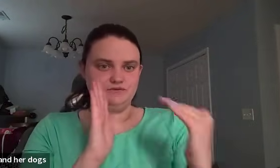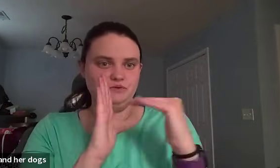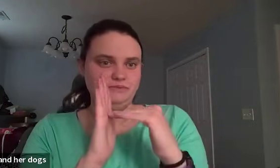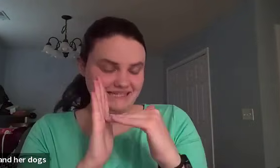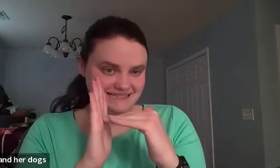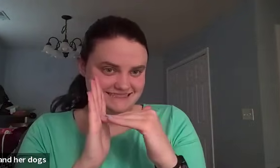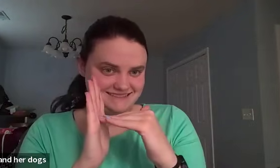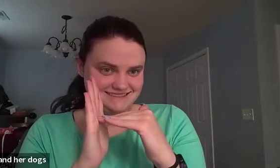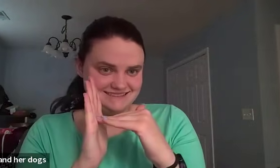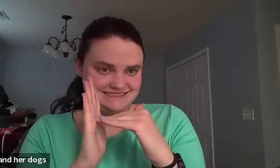repeat